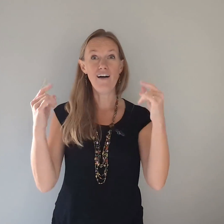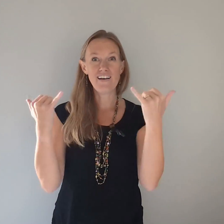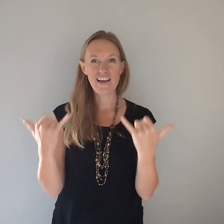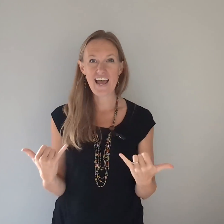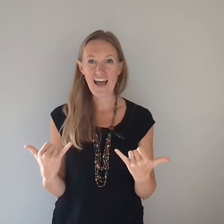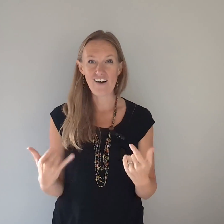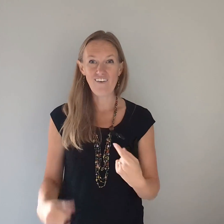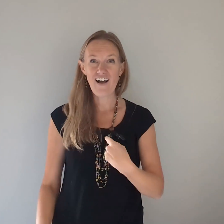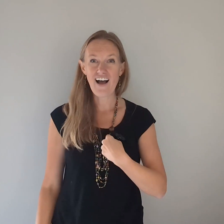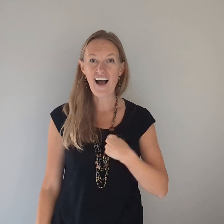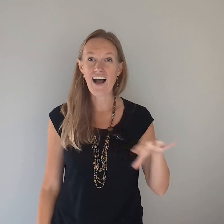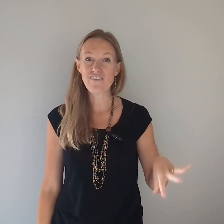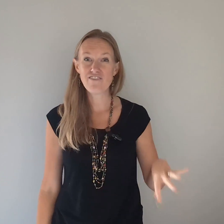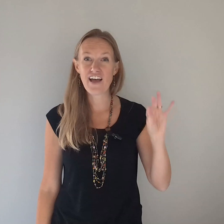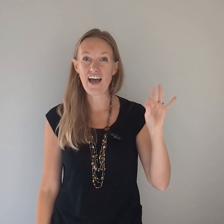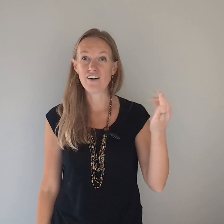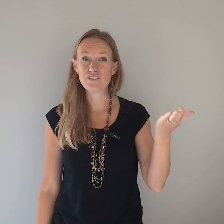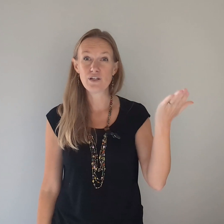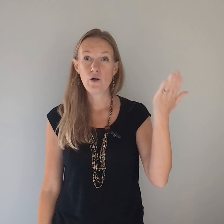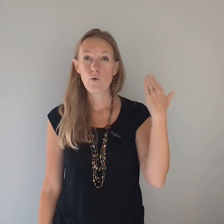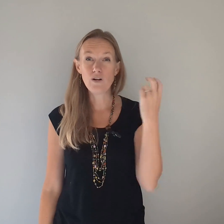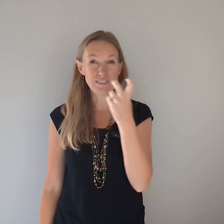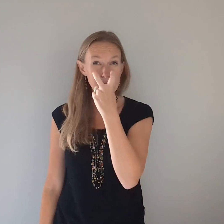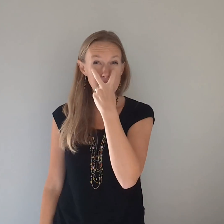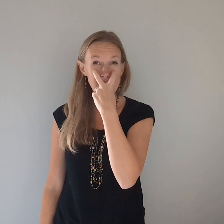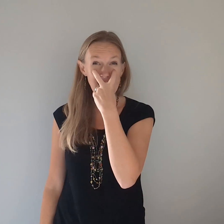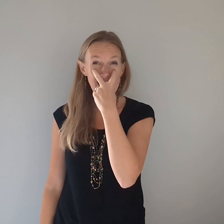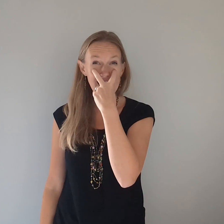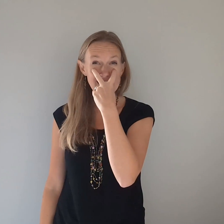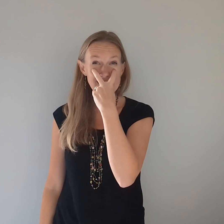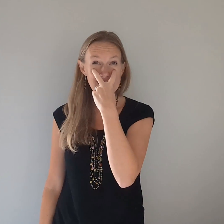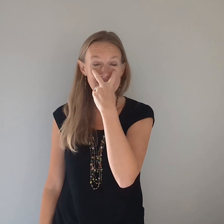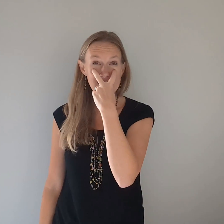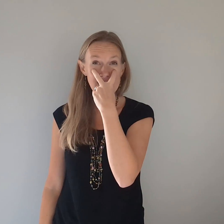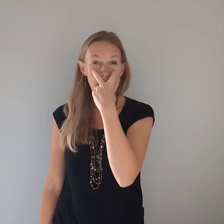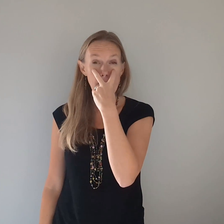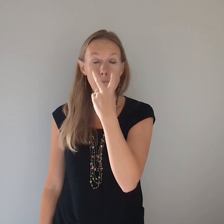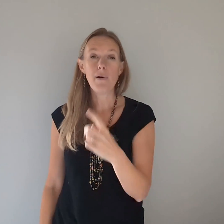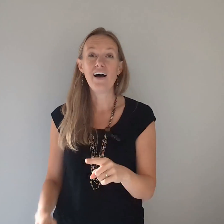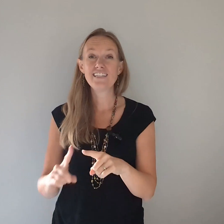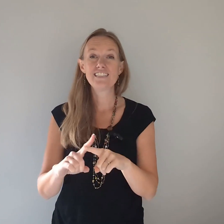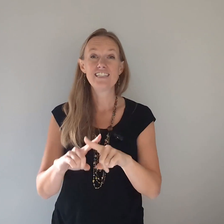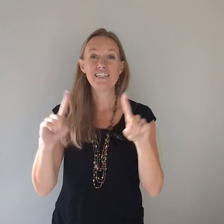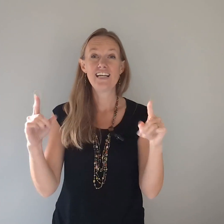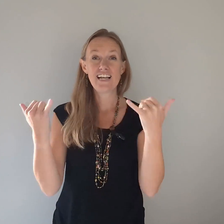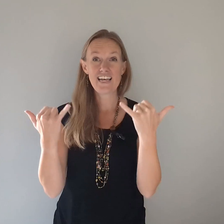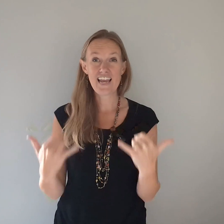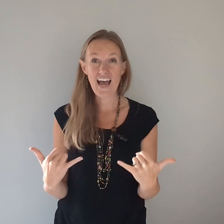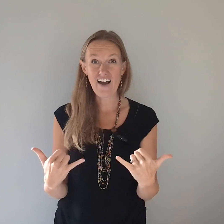but now I'm found. Was blind, but